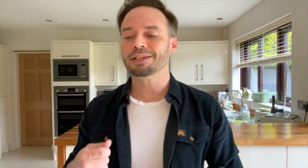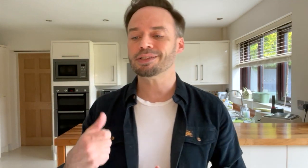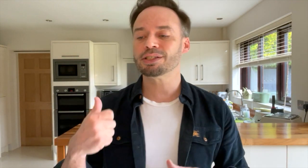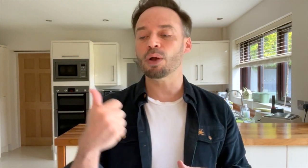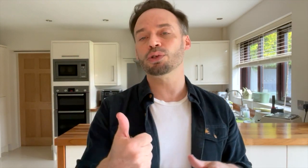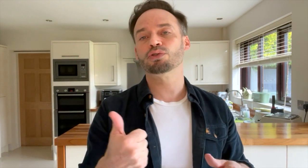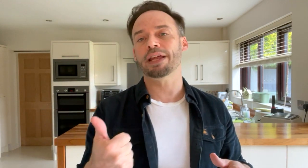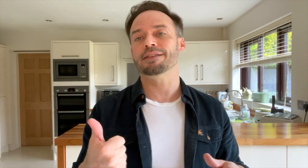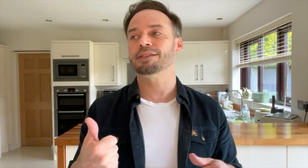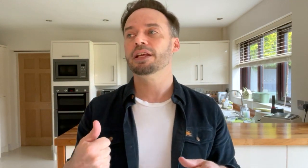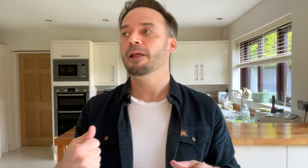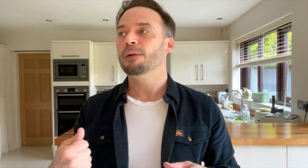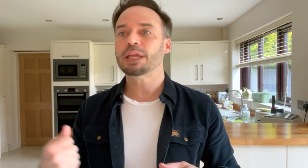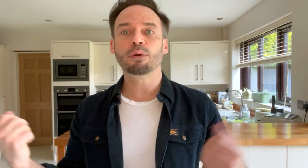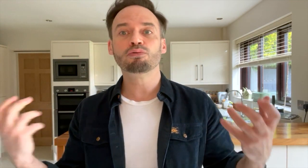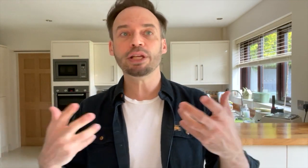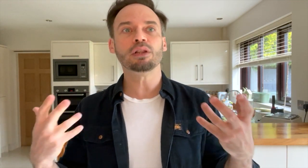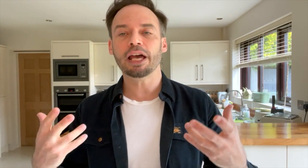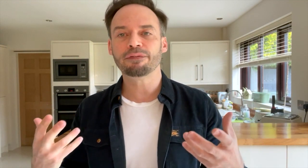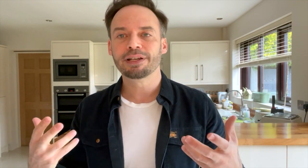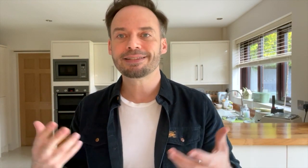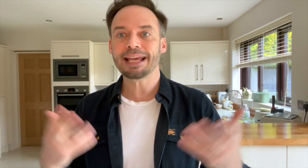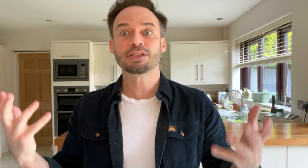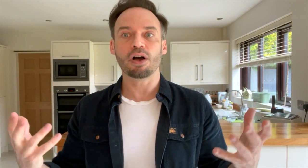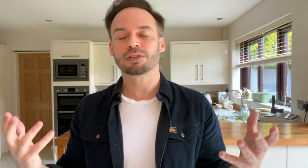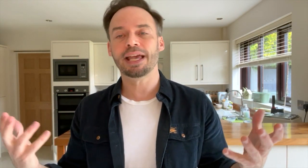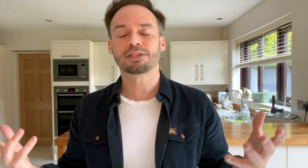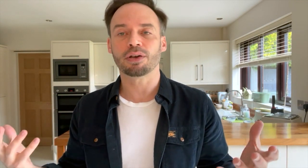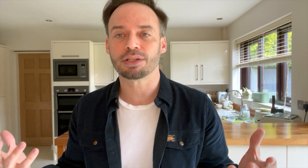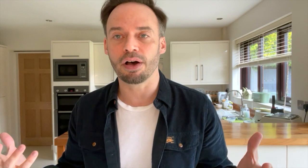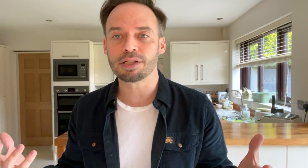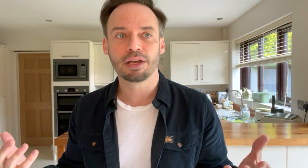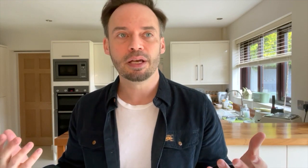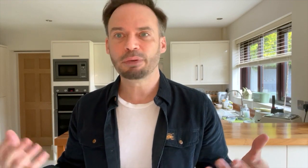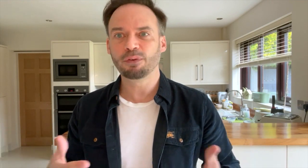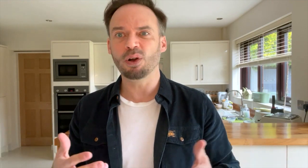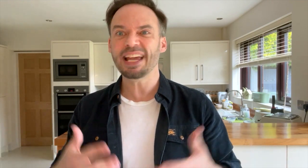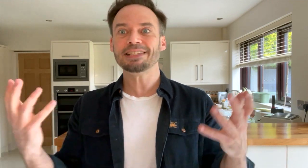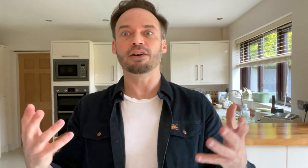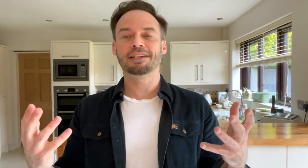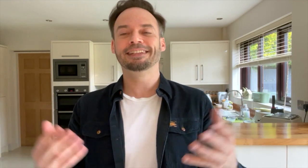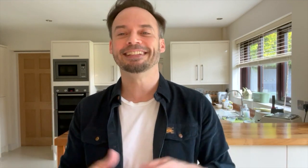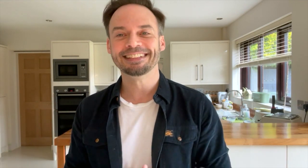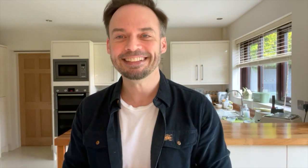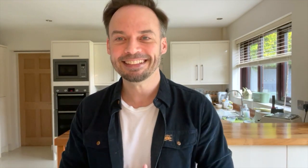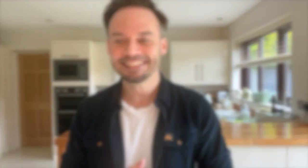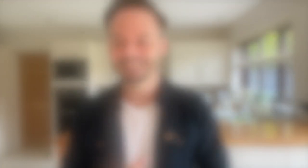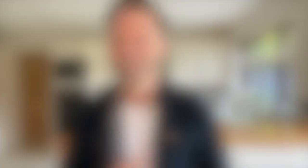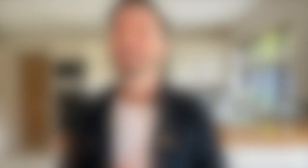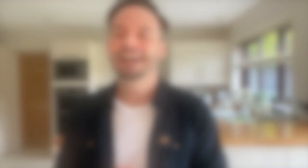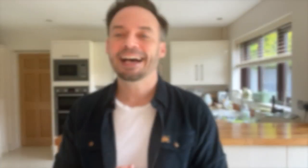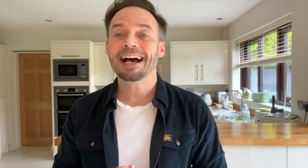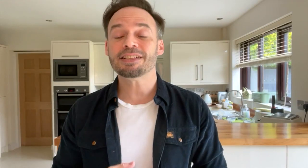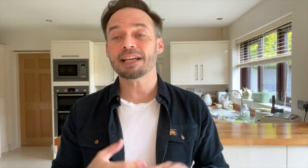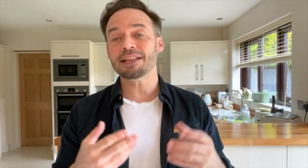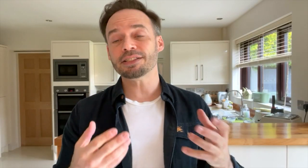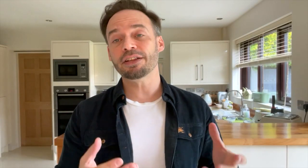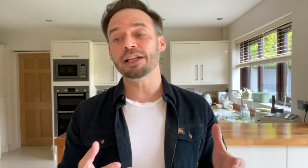social trends they were real life tiktok tiktok stars before tiktok as i said earlier